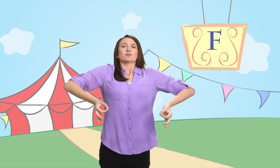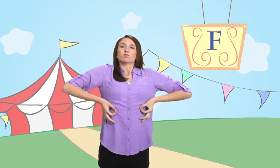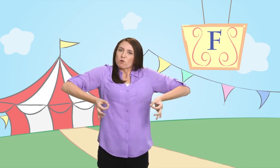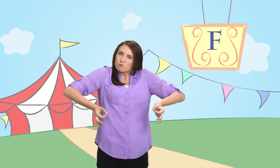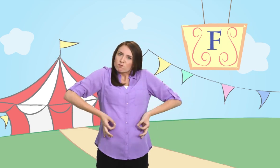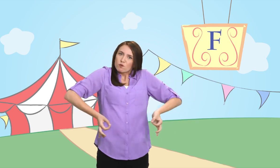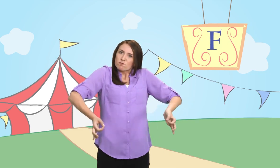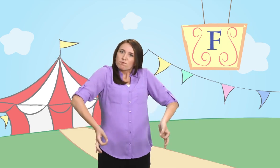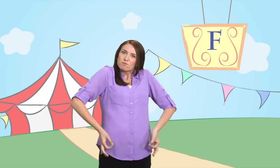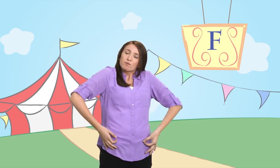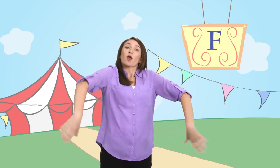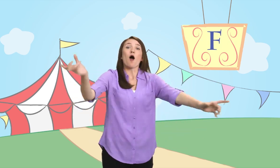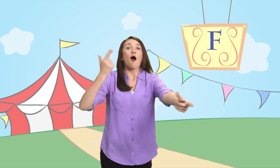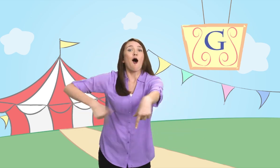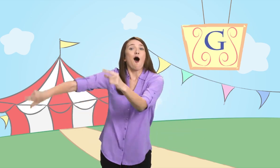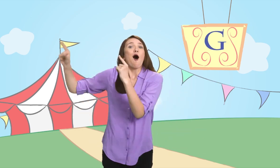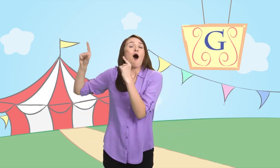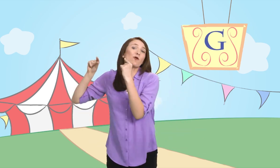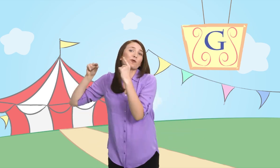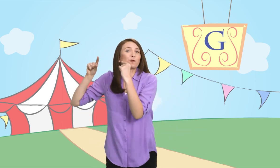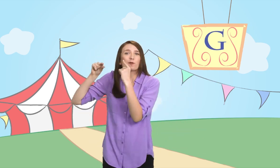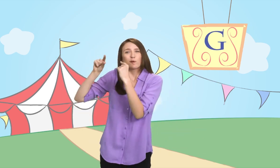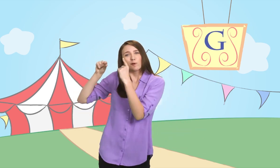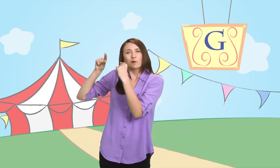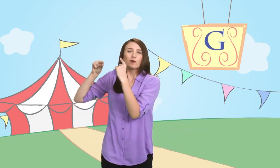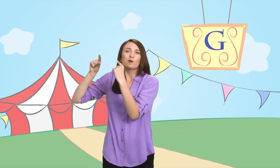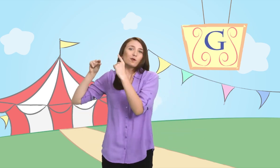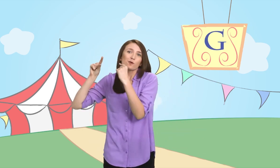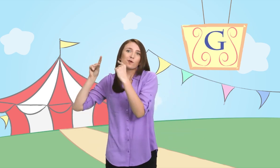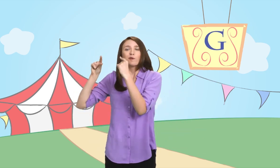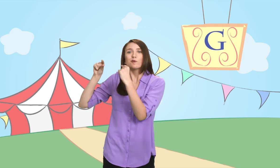The buttons on the marching band's outfits. A flute.